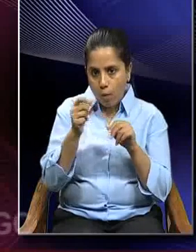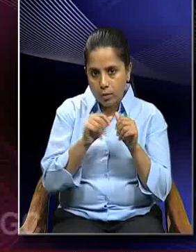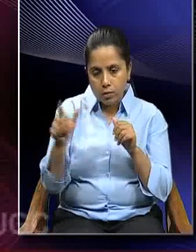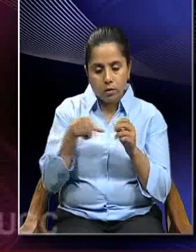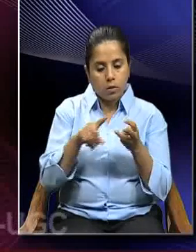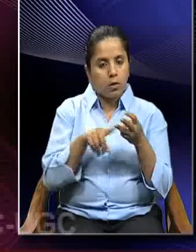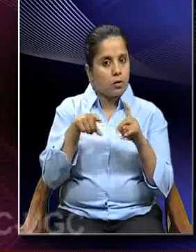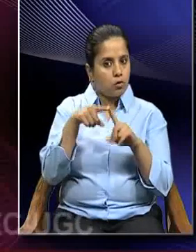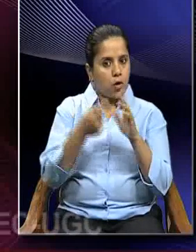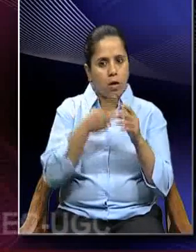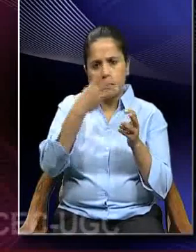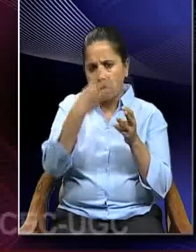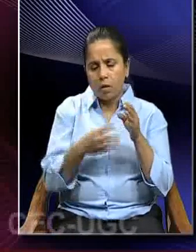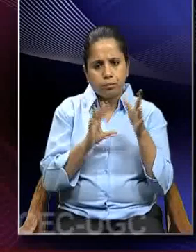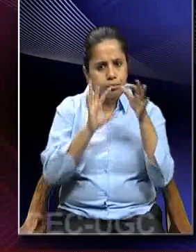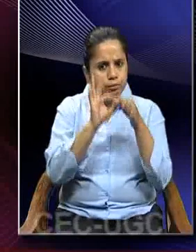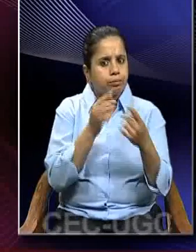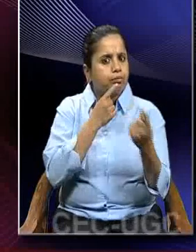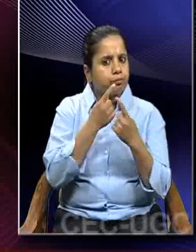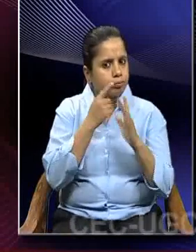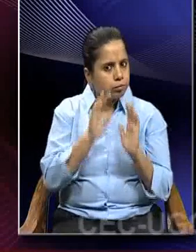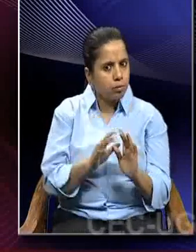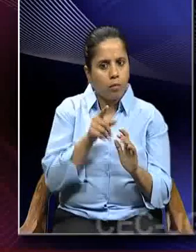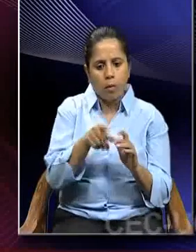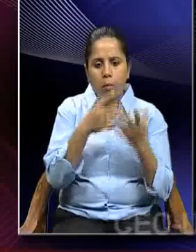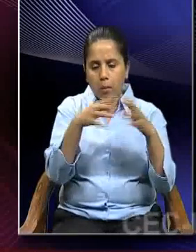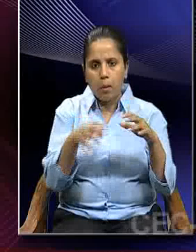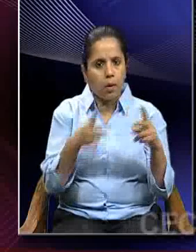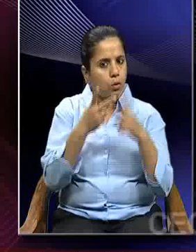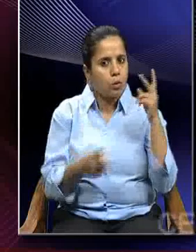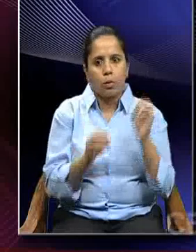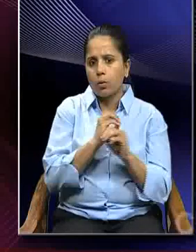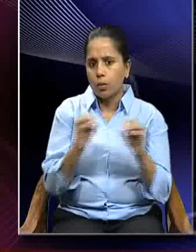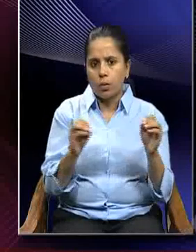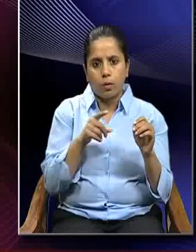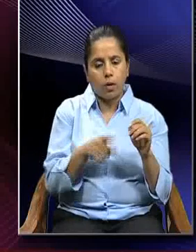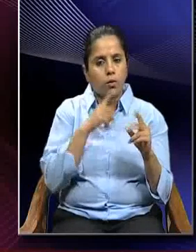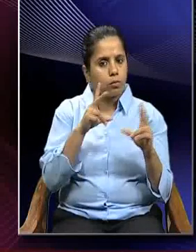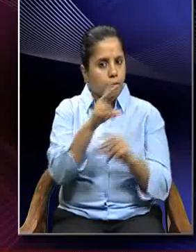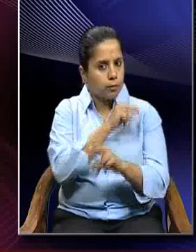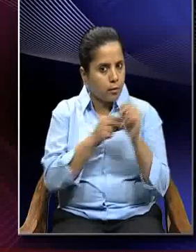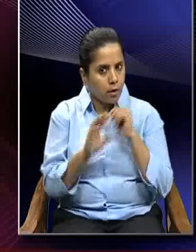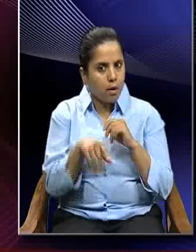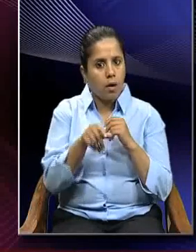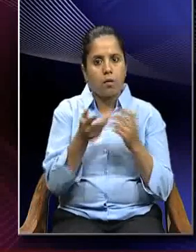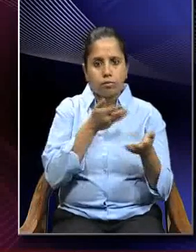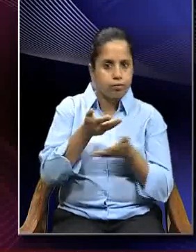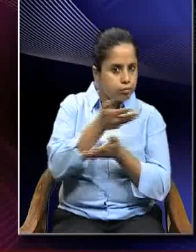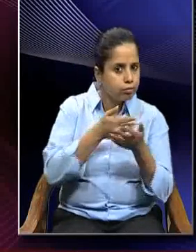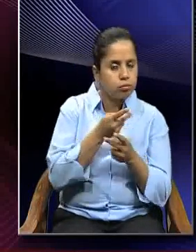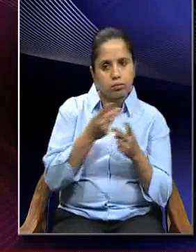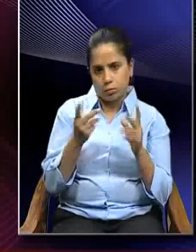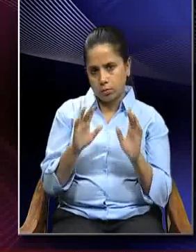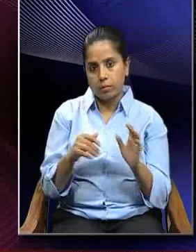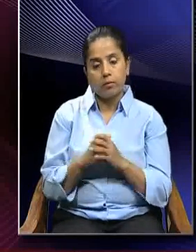other. There is no gap among them. They are in dialogue with each other. They are interacting with each other.